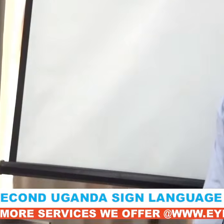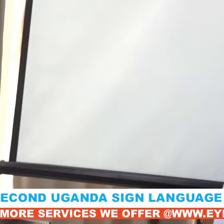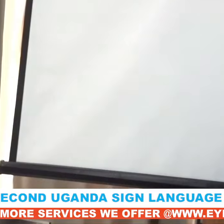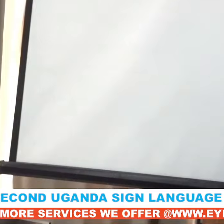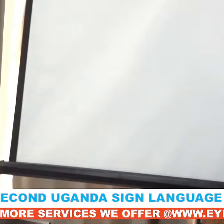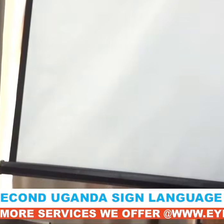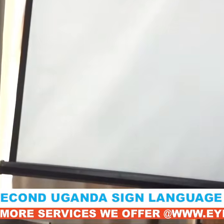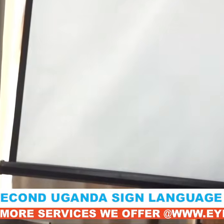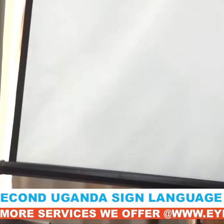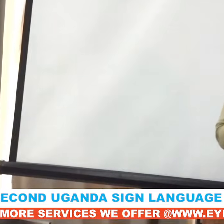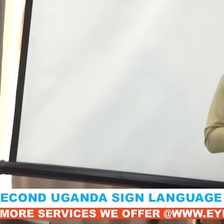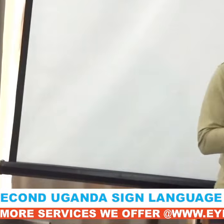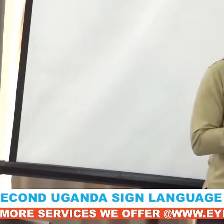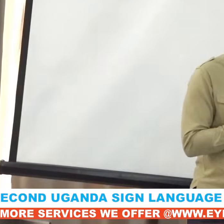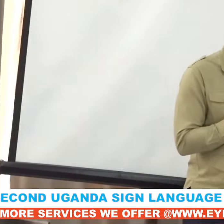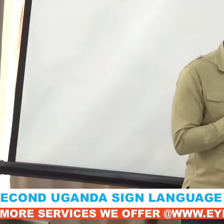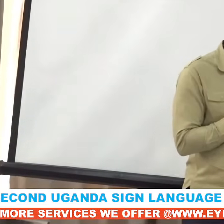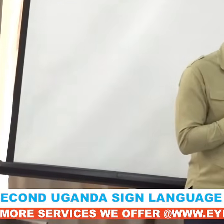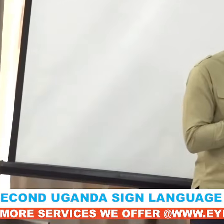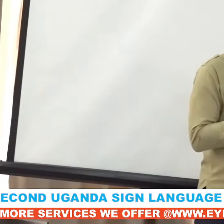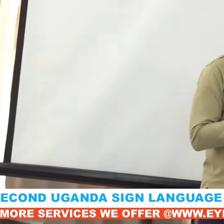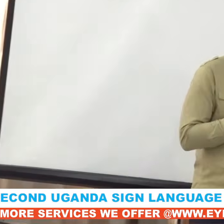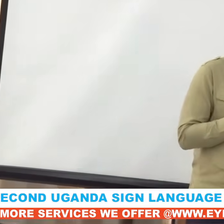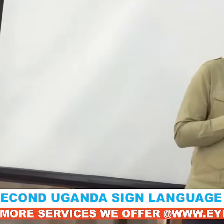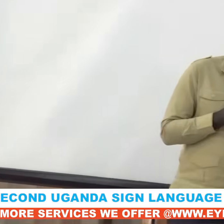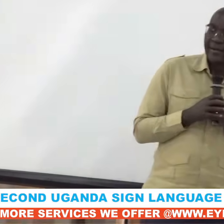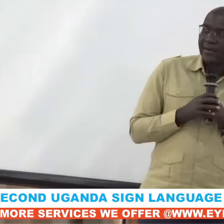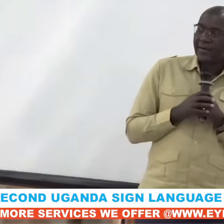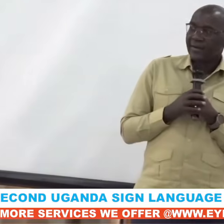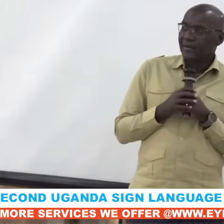Thank you, Dean of Students, Emmanuel.